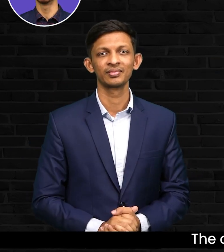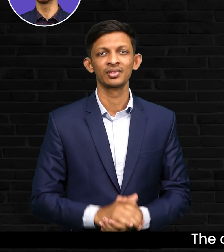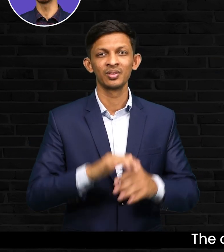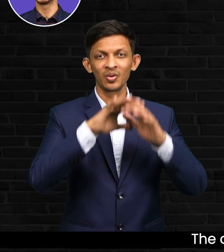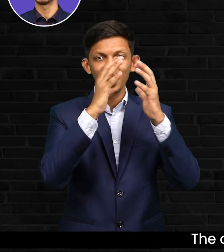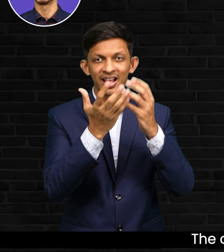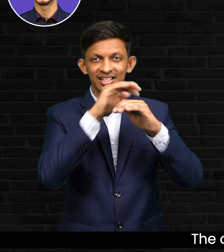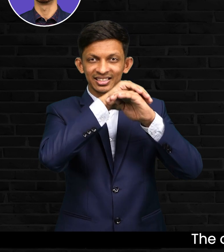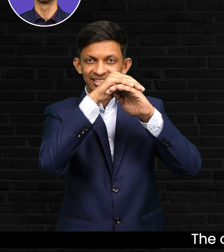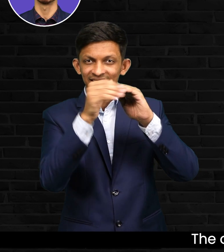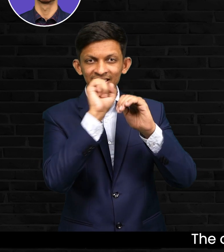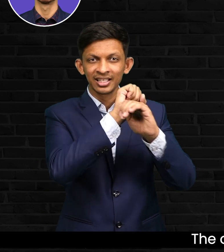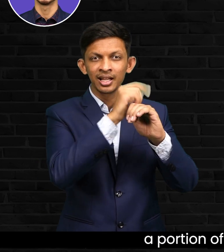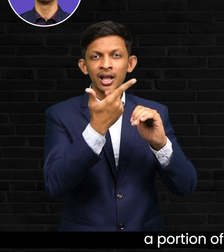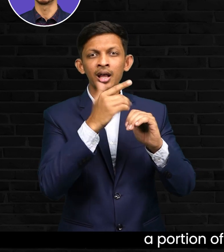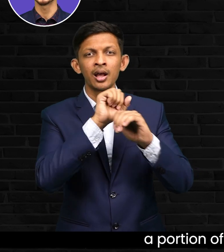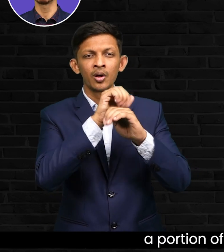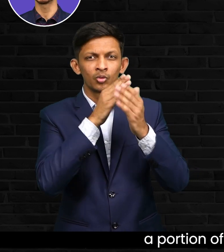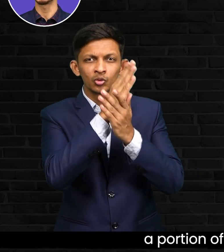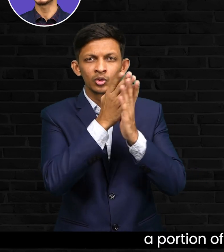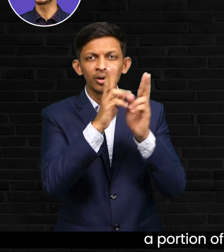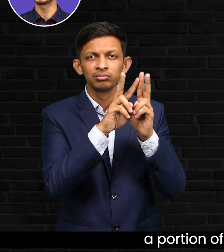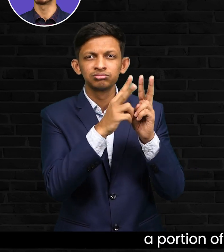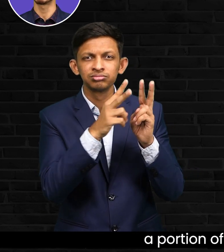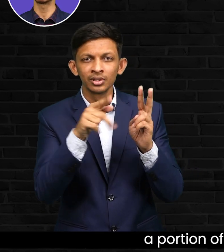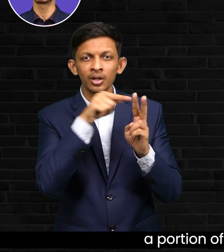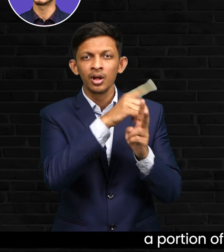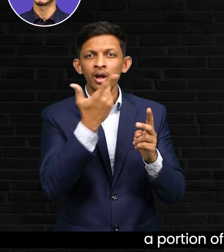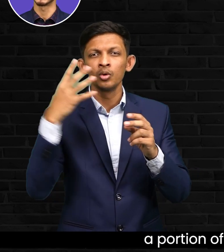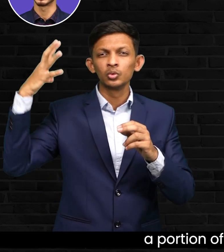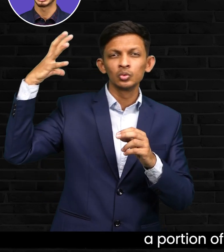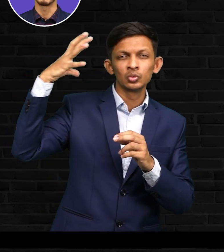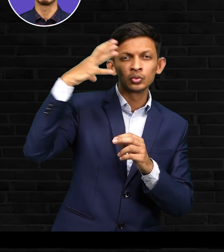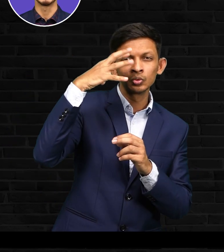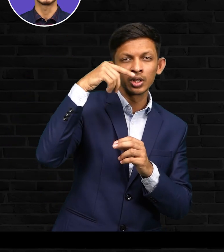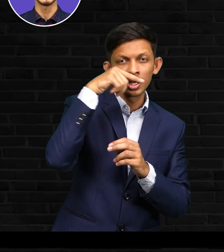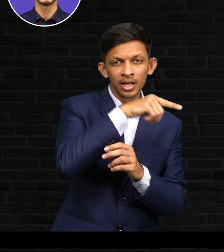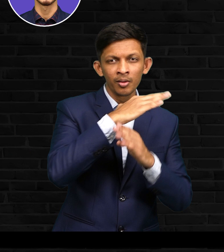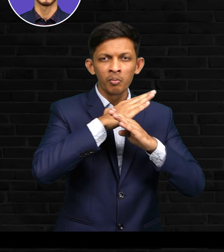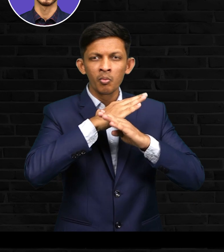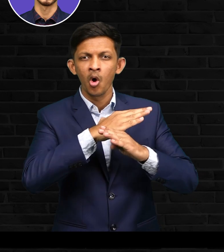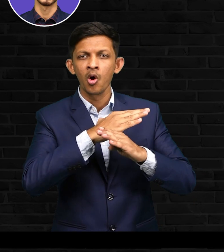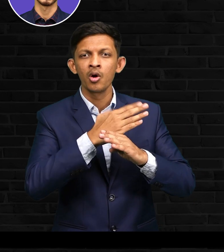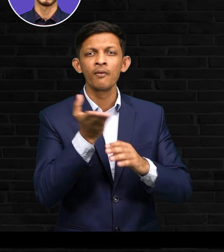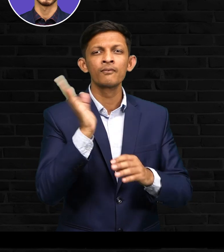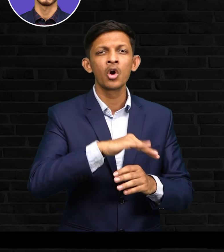The ozone layer absorbs a portion of the radiation from the sun, preventing